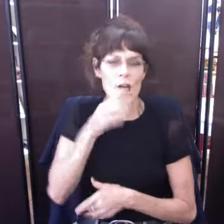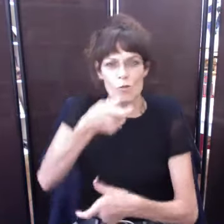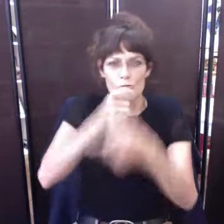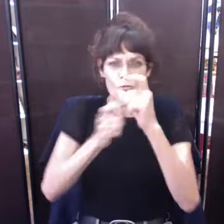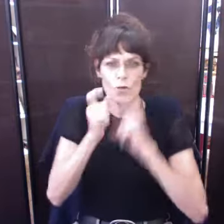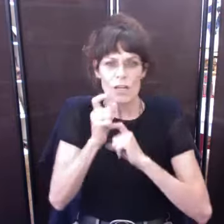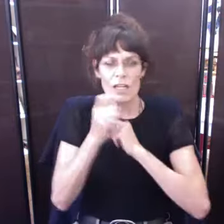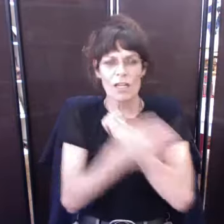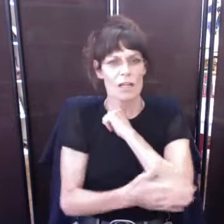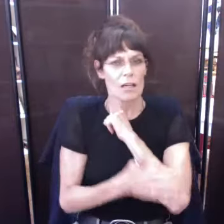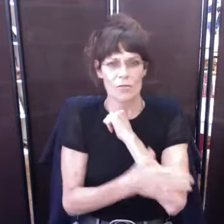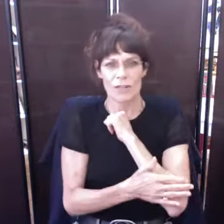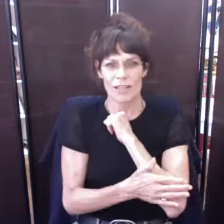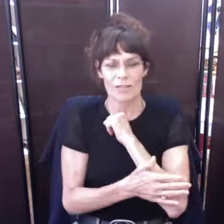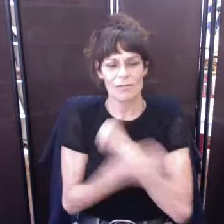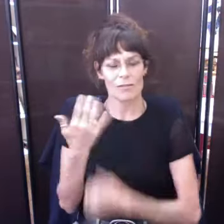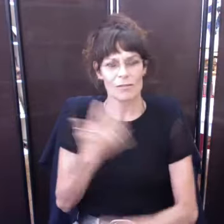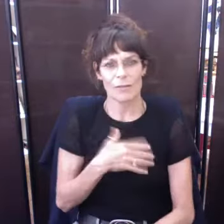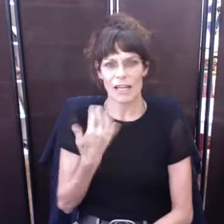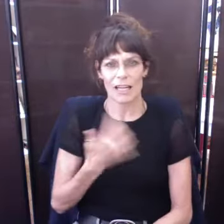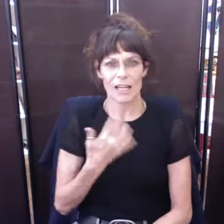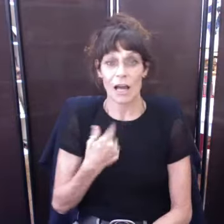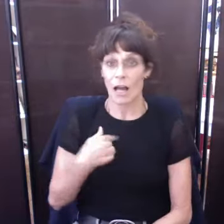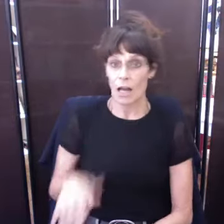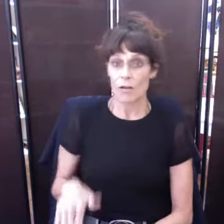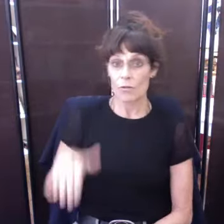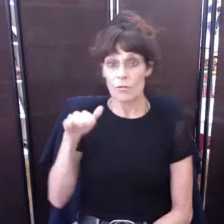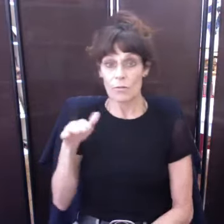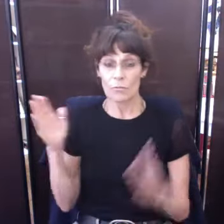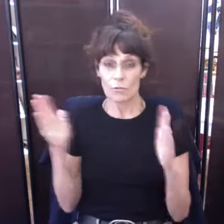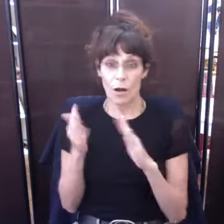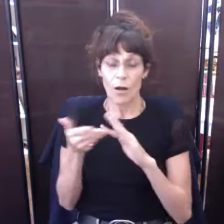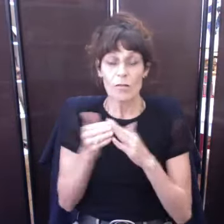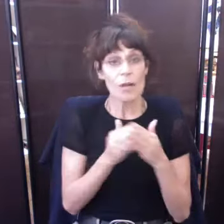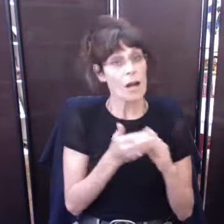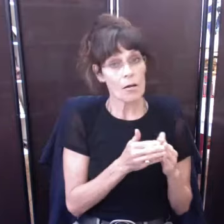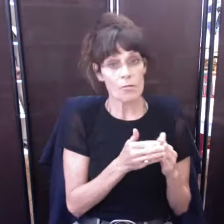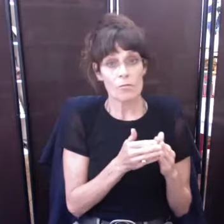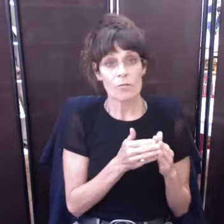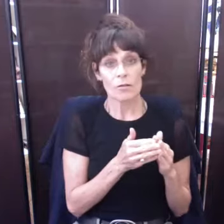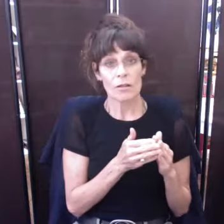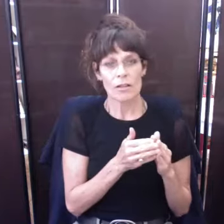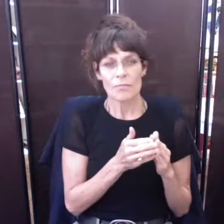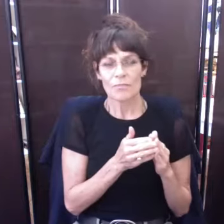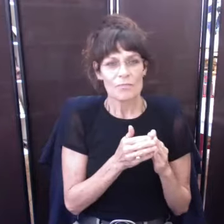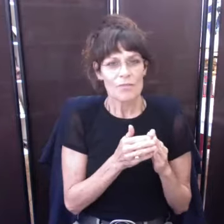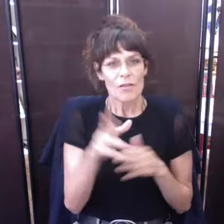man, I grew up in a real small town, and just 30 minutes west